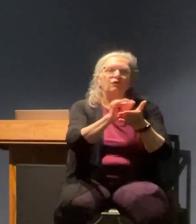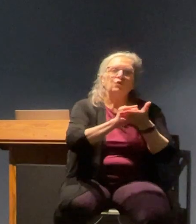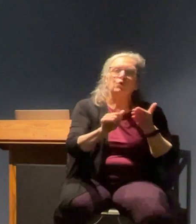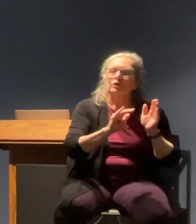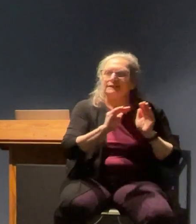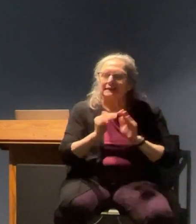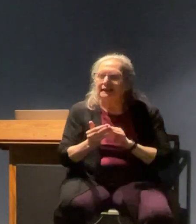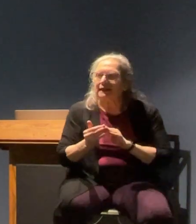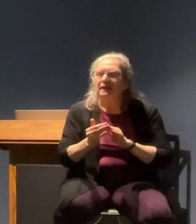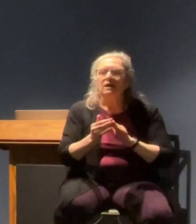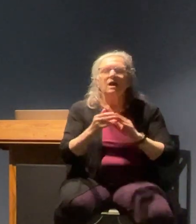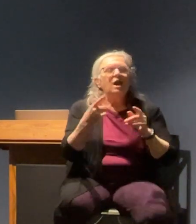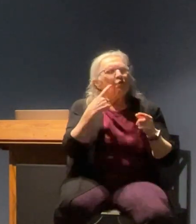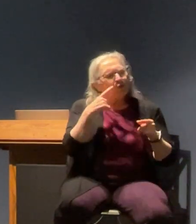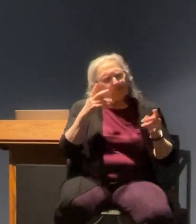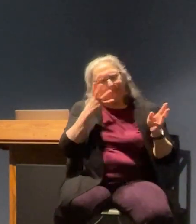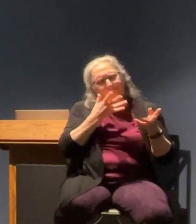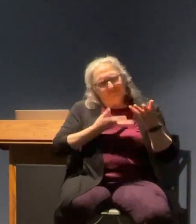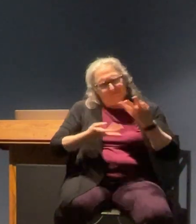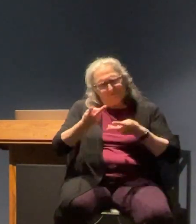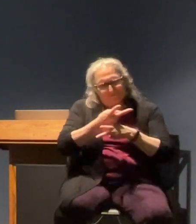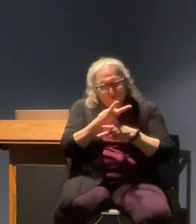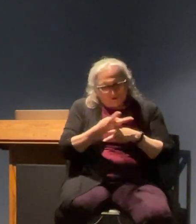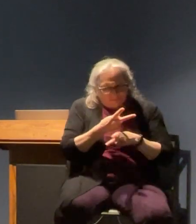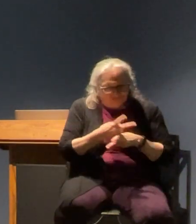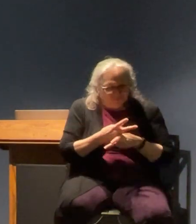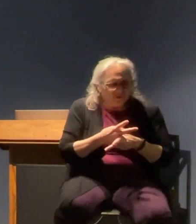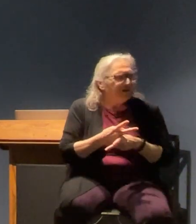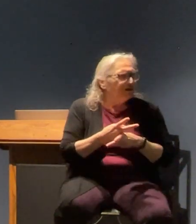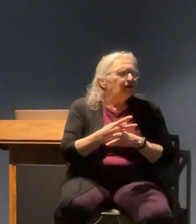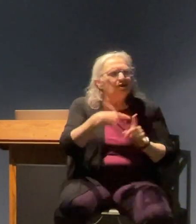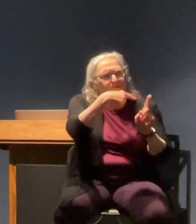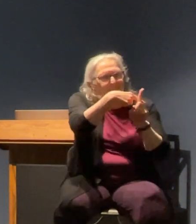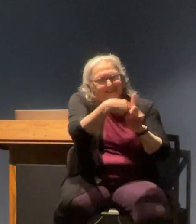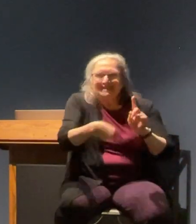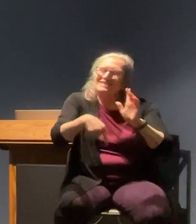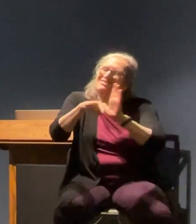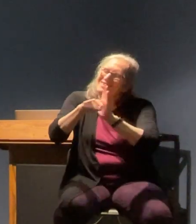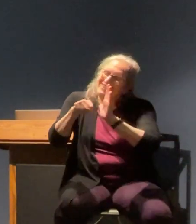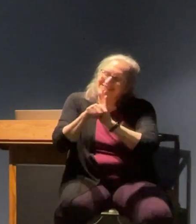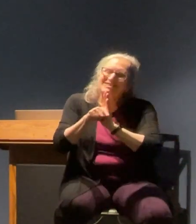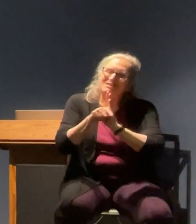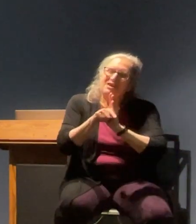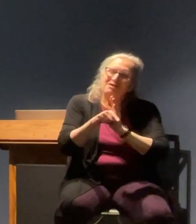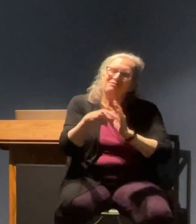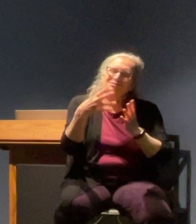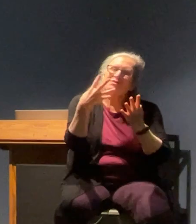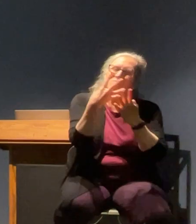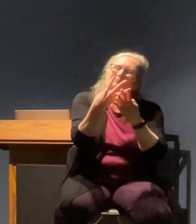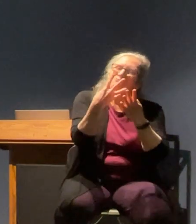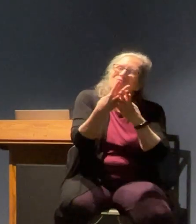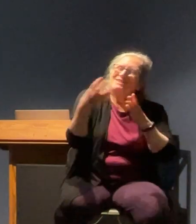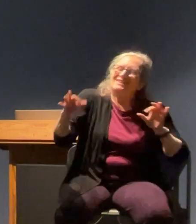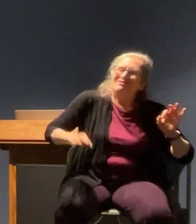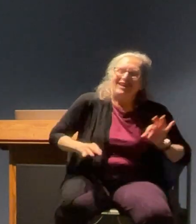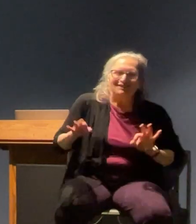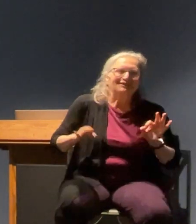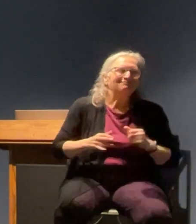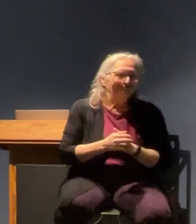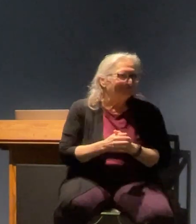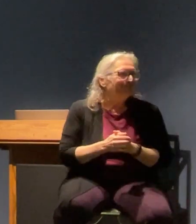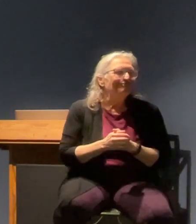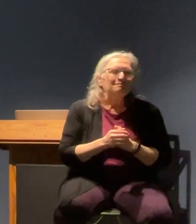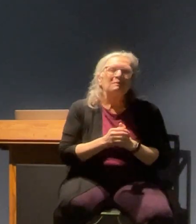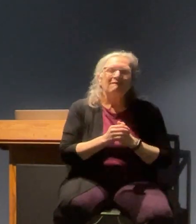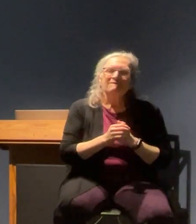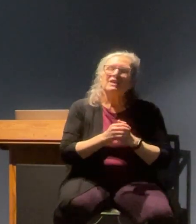was framed out this conversation was a debate, the pros and cons of prison fashion, right? So we'll just lean on the pros to